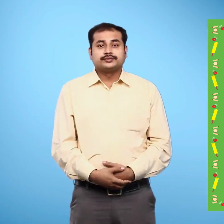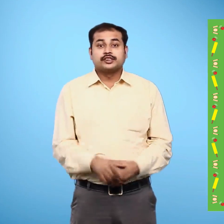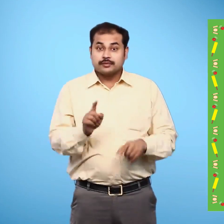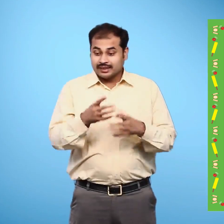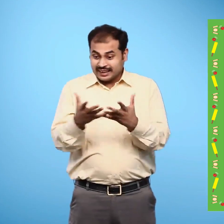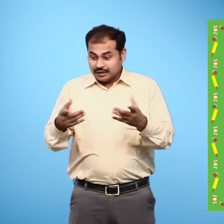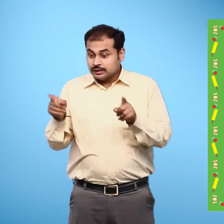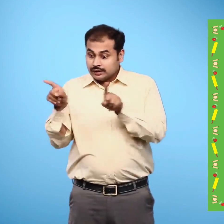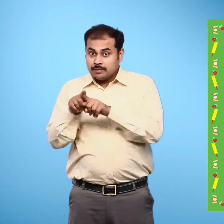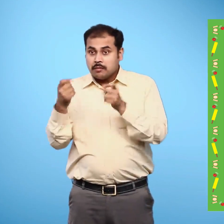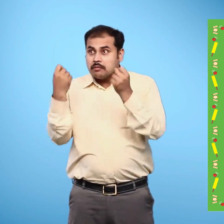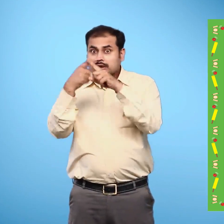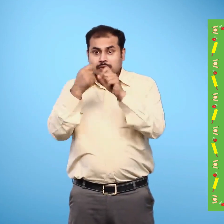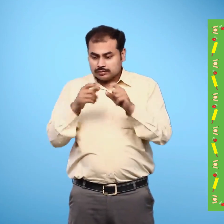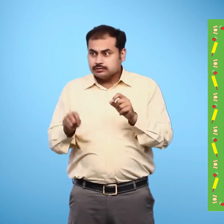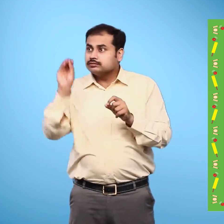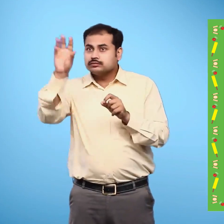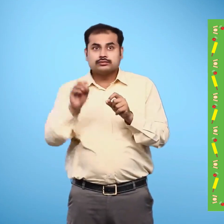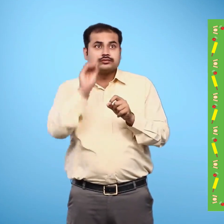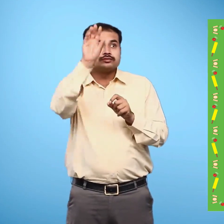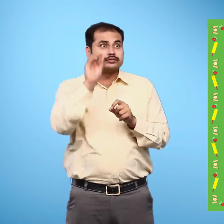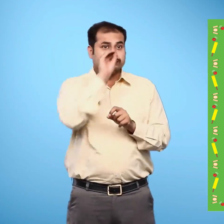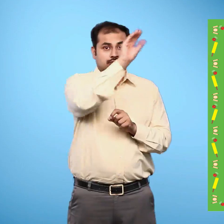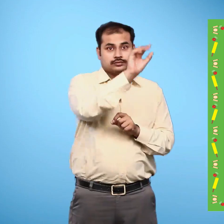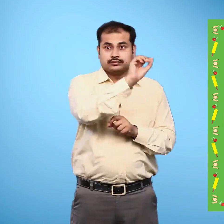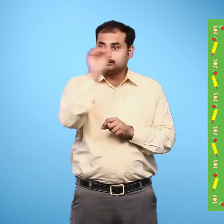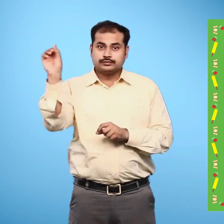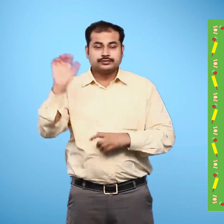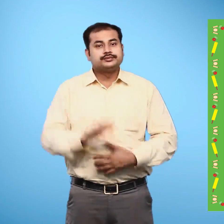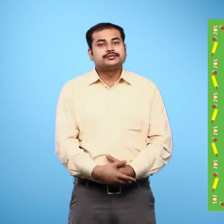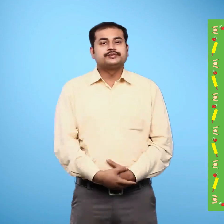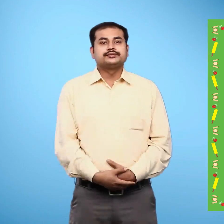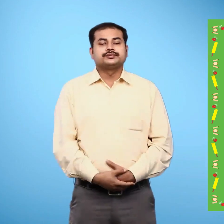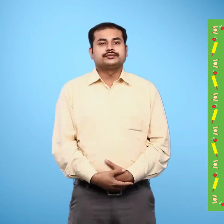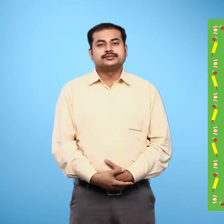Each column has a heading followed by empty space for writing.